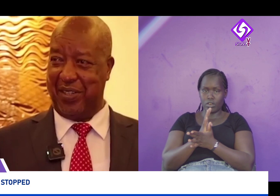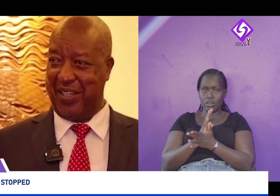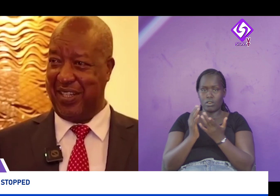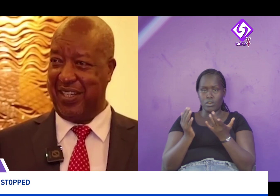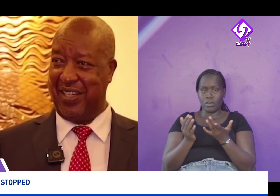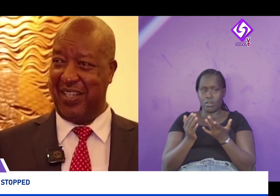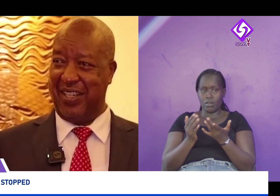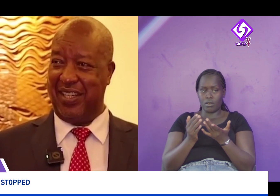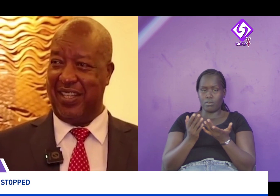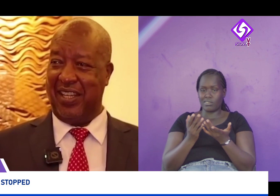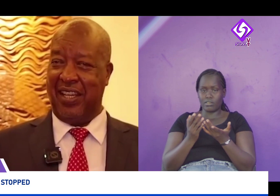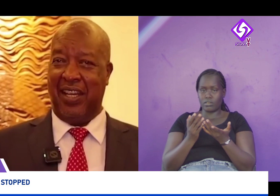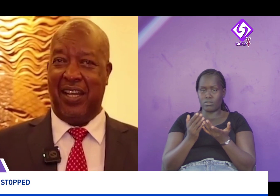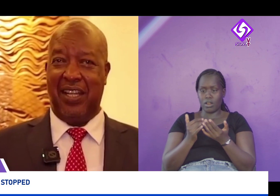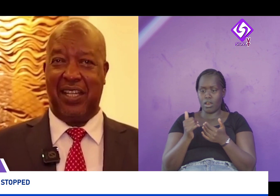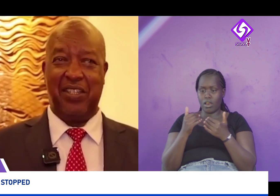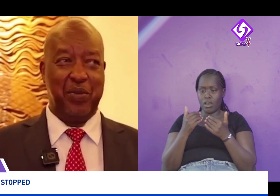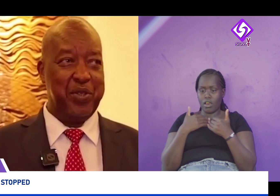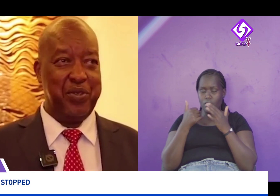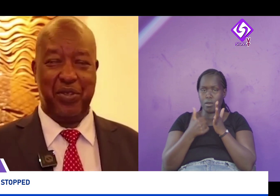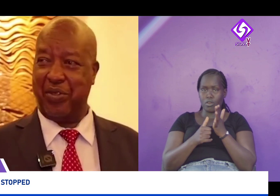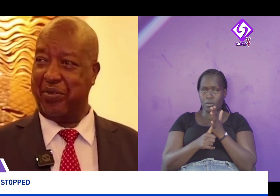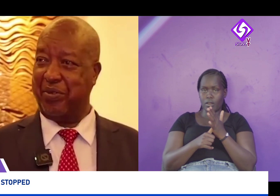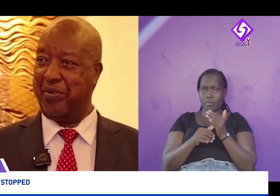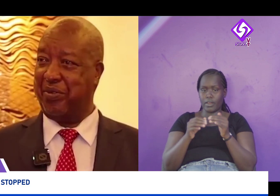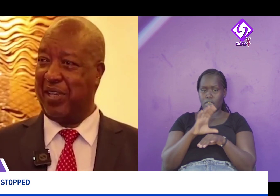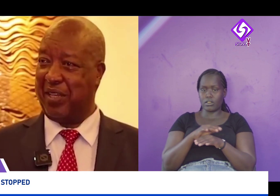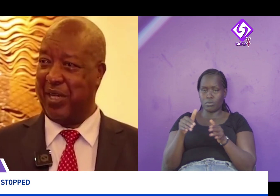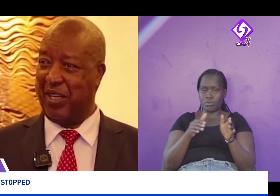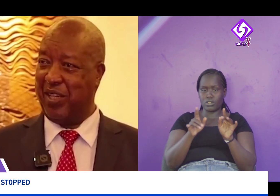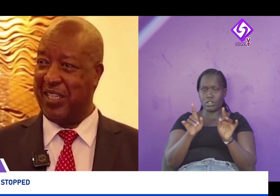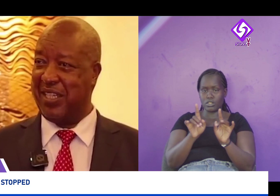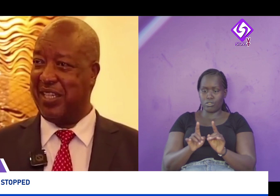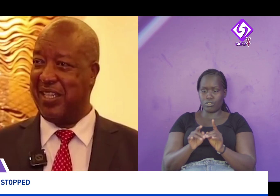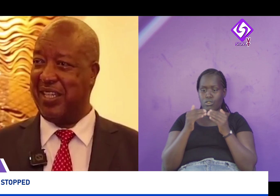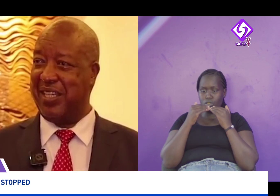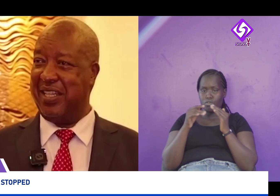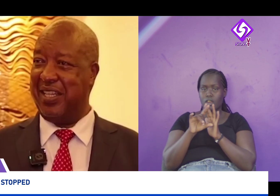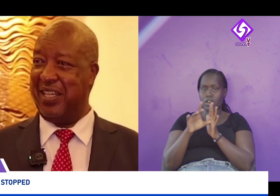threshold. And I take this opportunity also to thank my lawyers